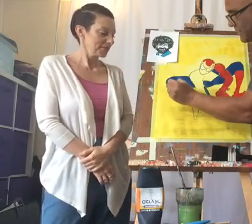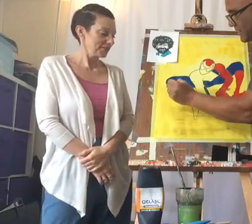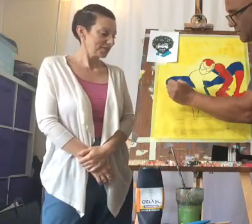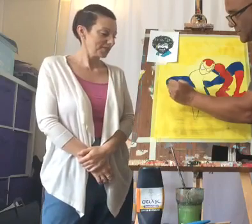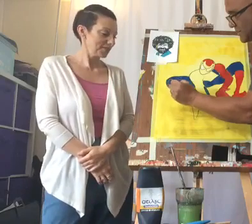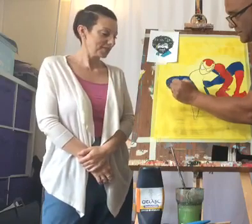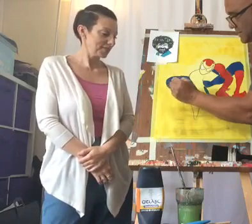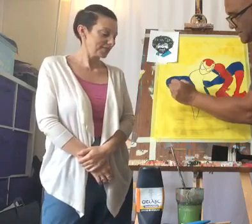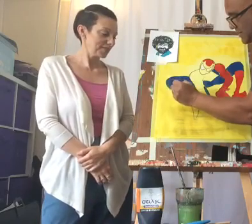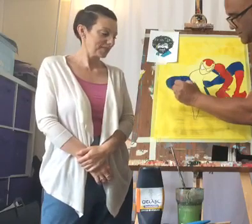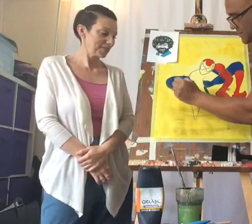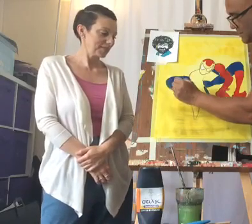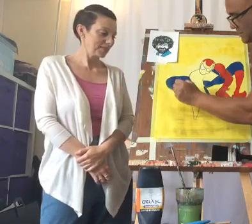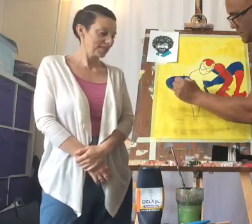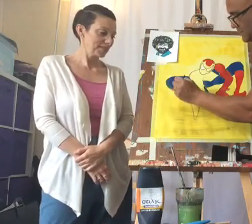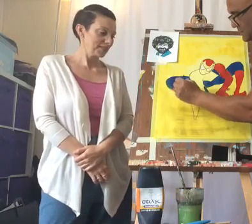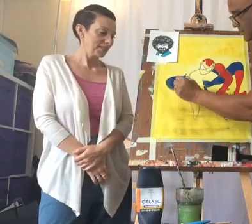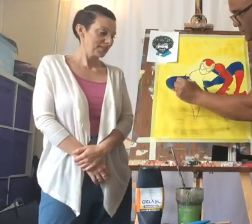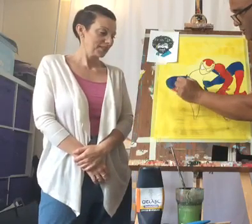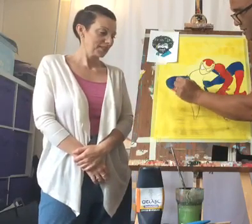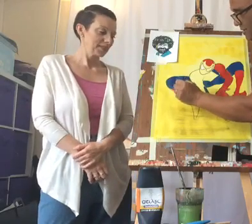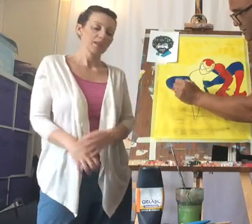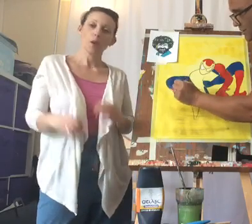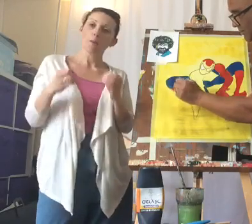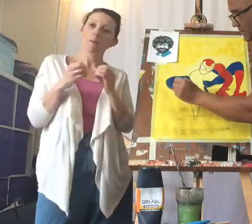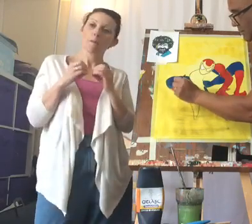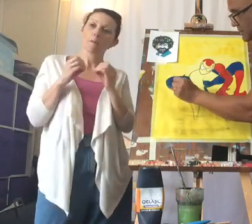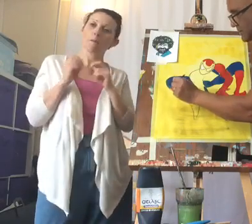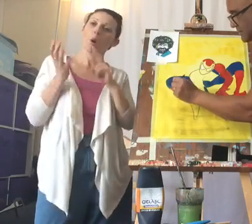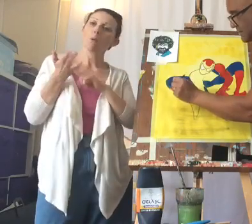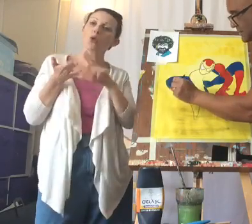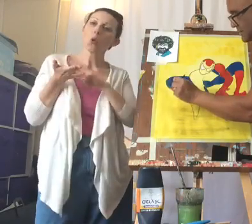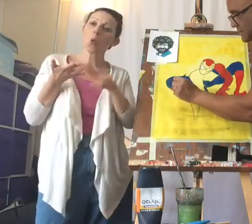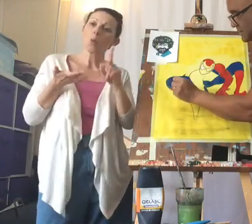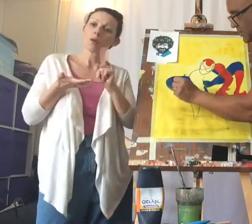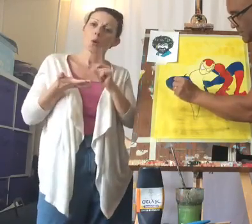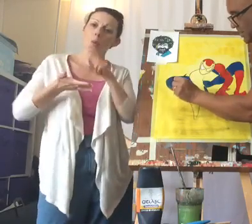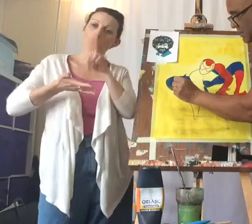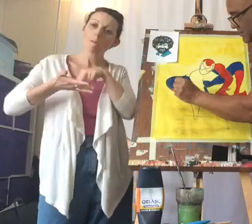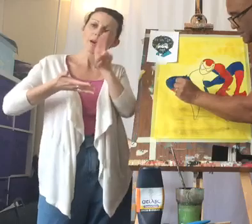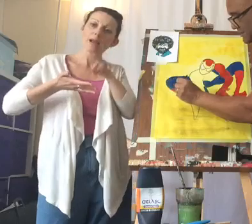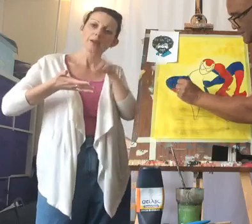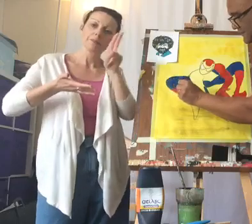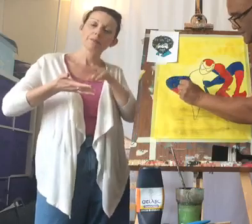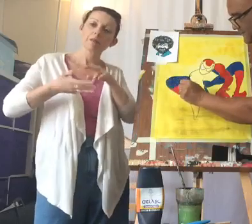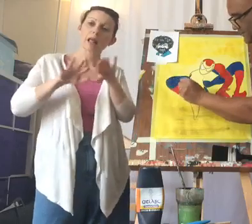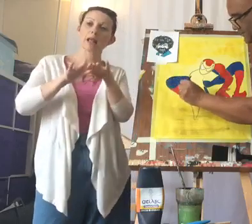Quite funny. He always did landscapes, didn't he? I wonder if he ever did anything like this. Not Spiderman.